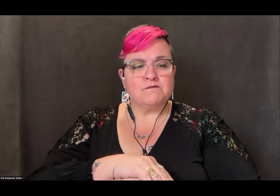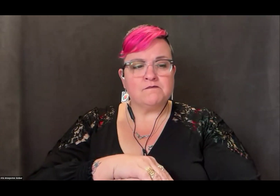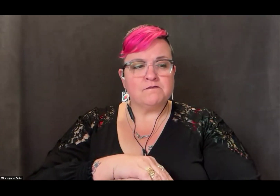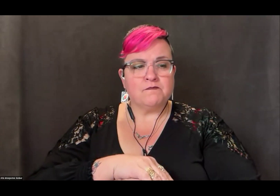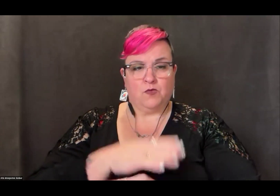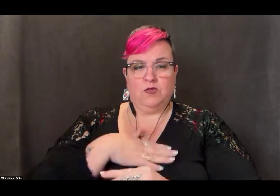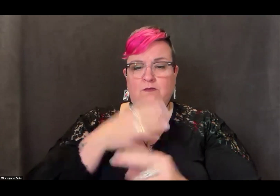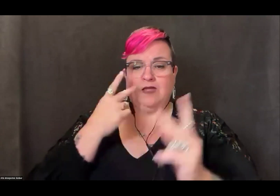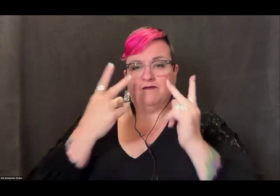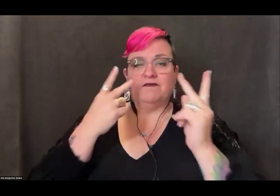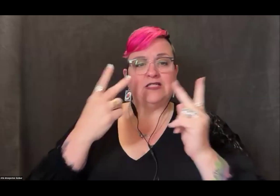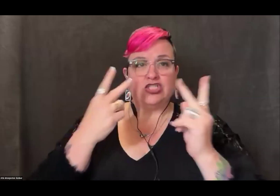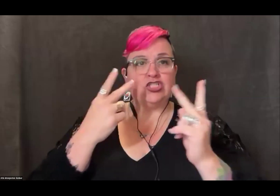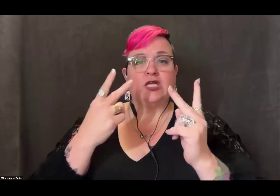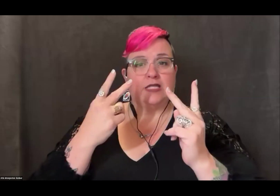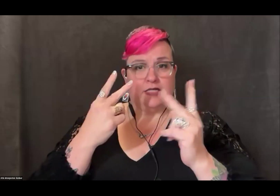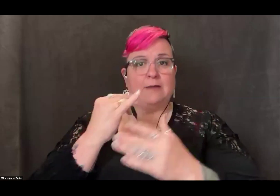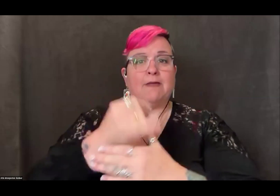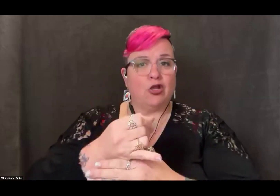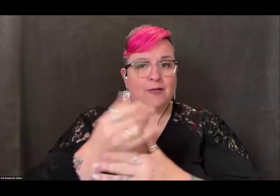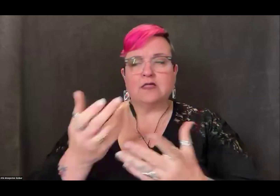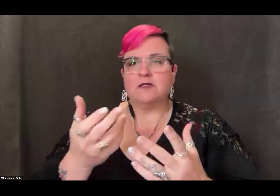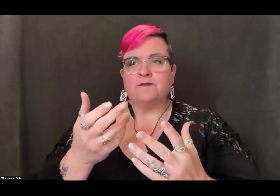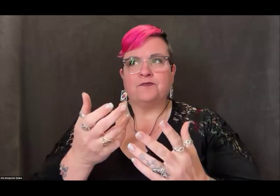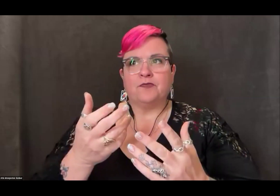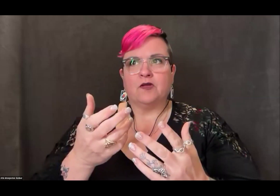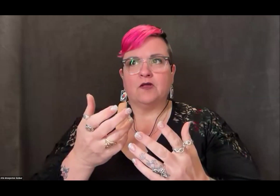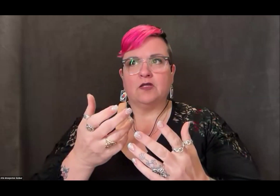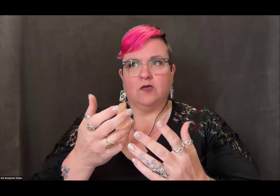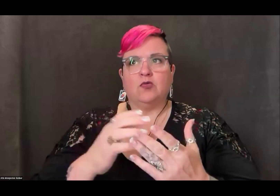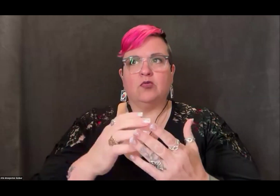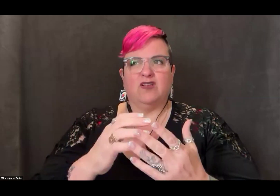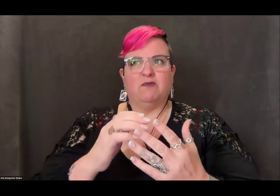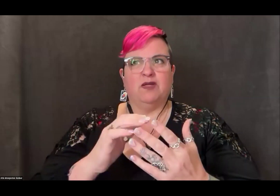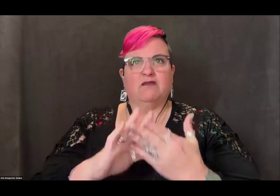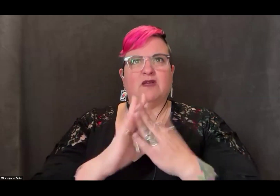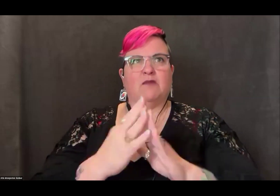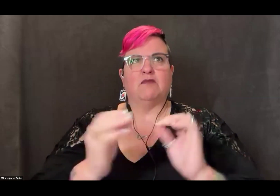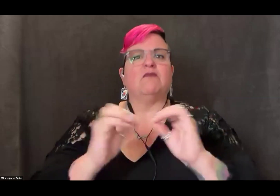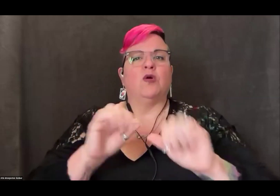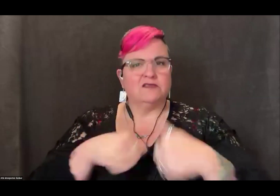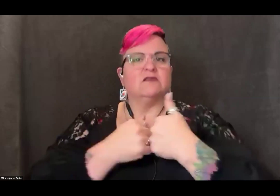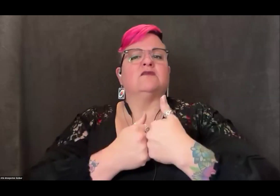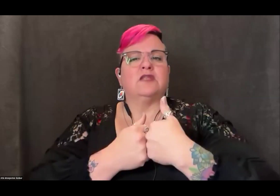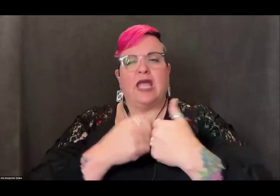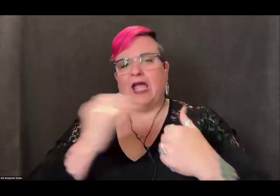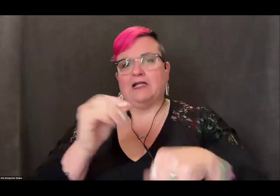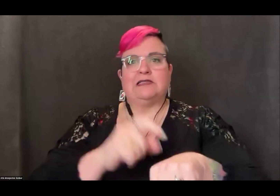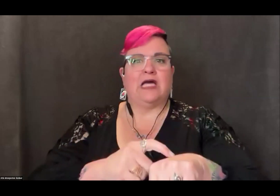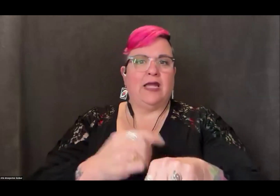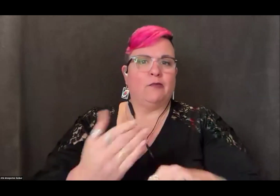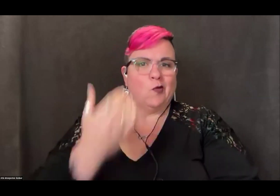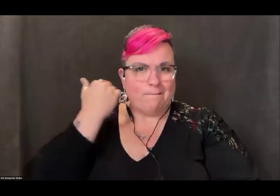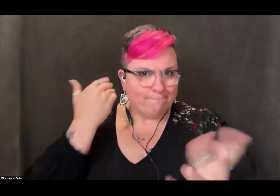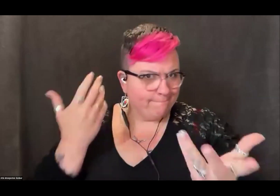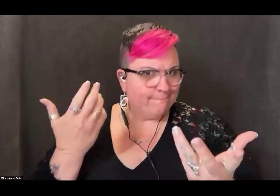with my vision, it would have been more difficult or certainly time consuming